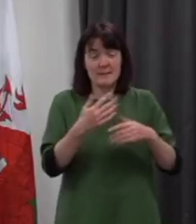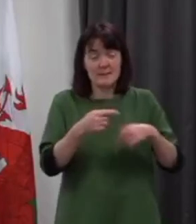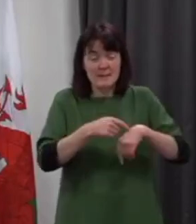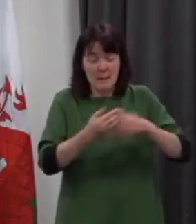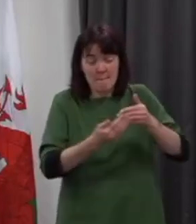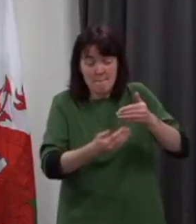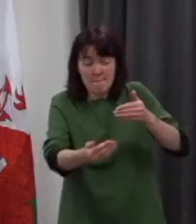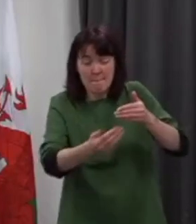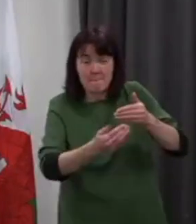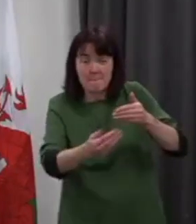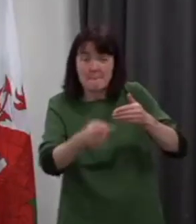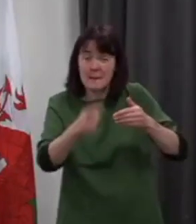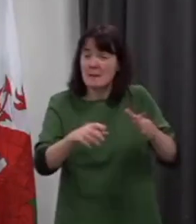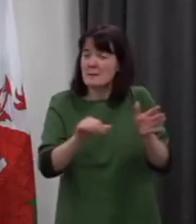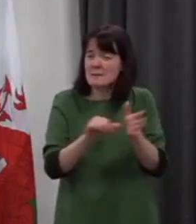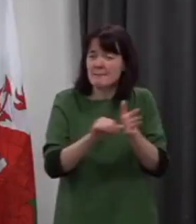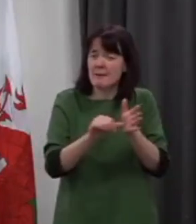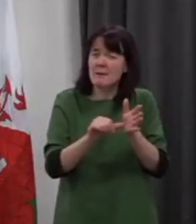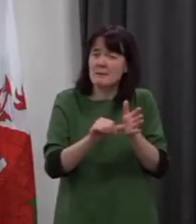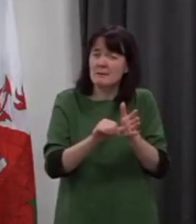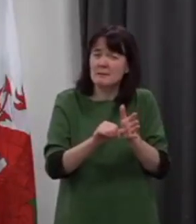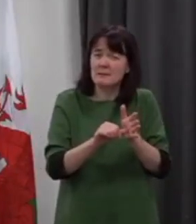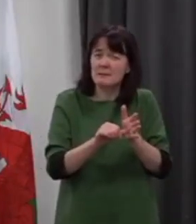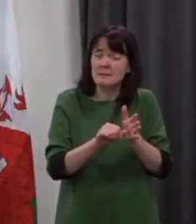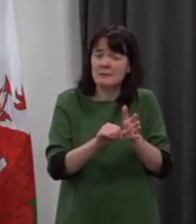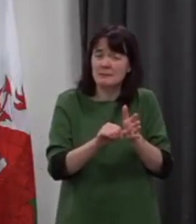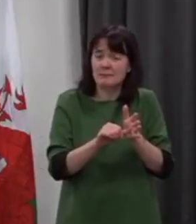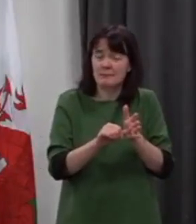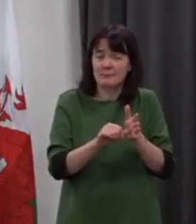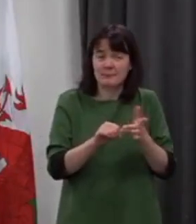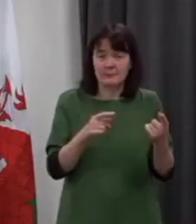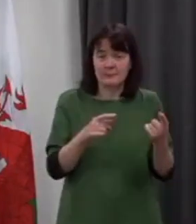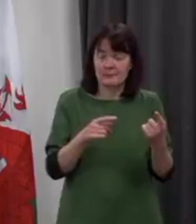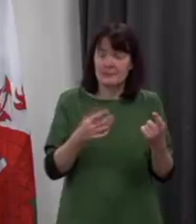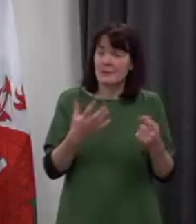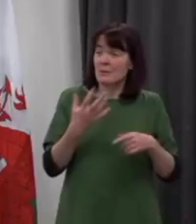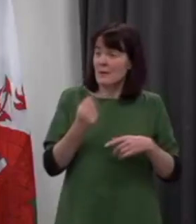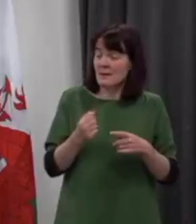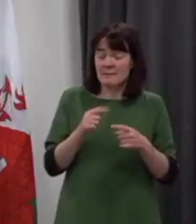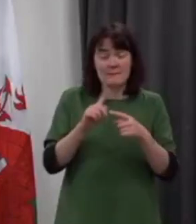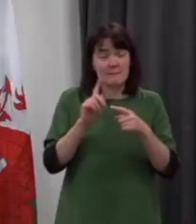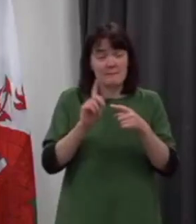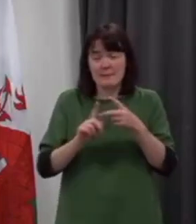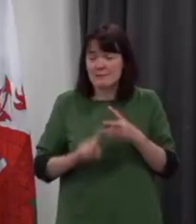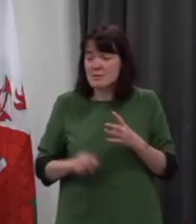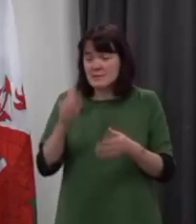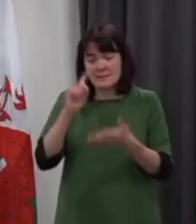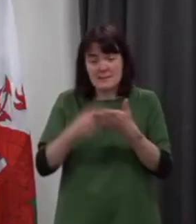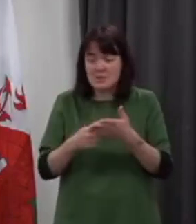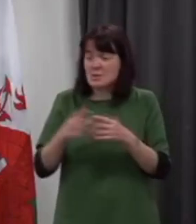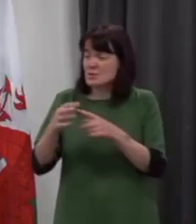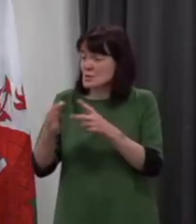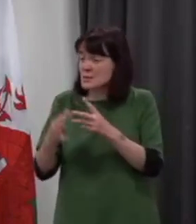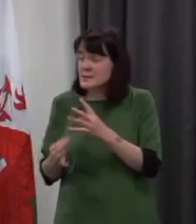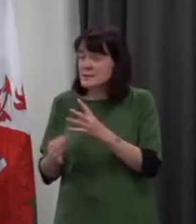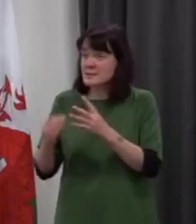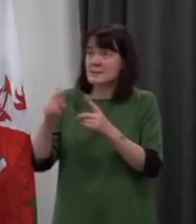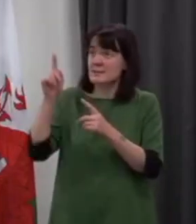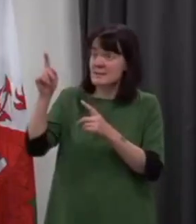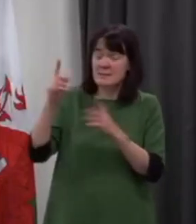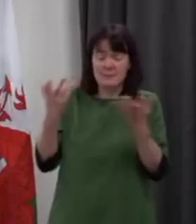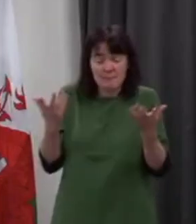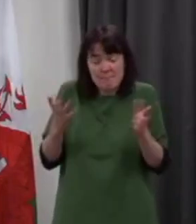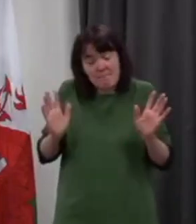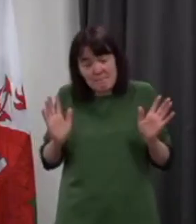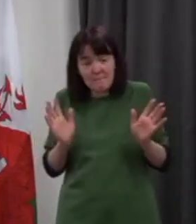all this is done, I'm sure there'll be lots more questions for all of us about choices we've made at various different points in time, including this particular aspect.